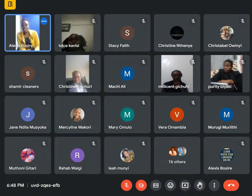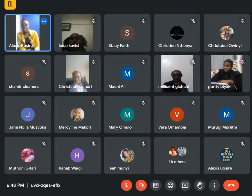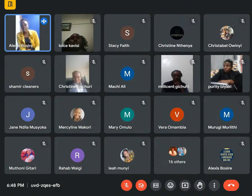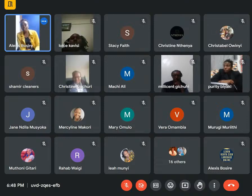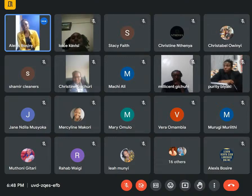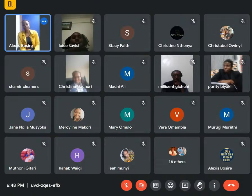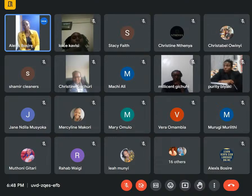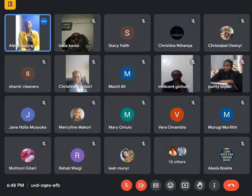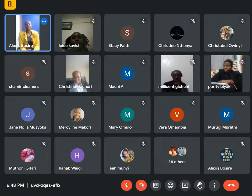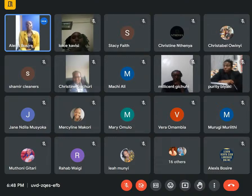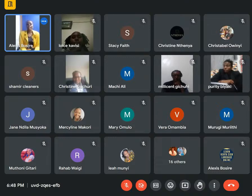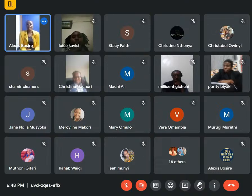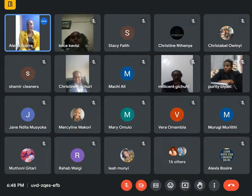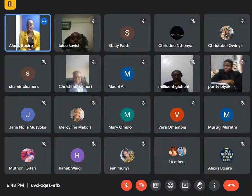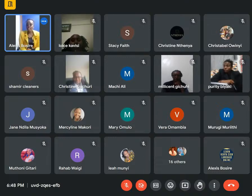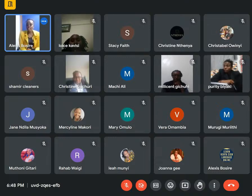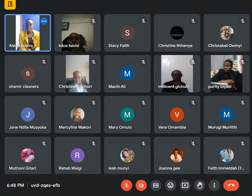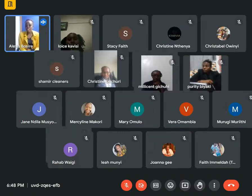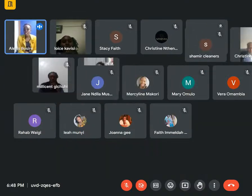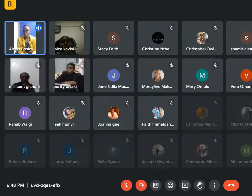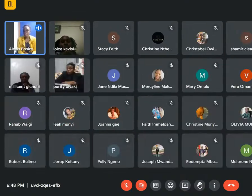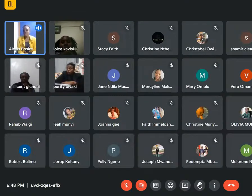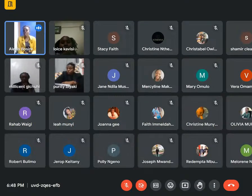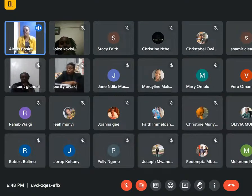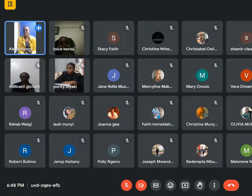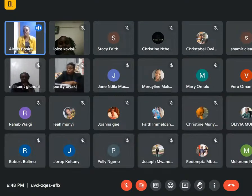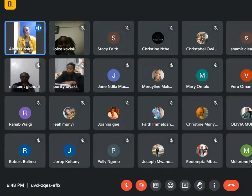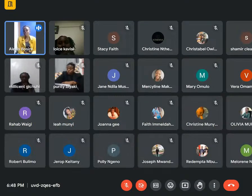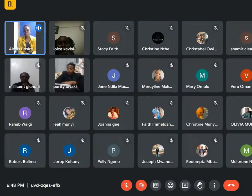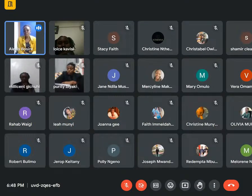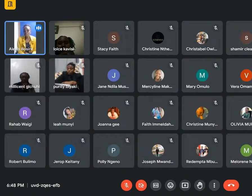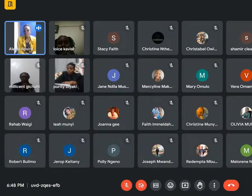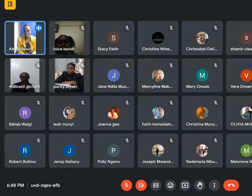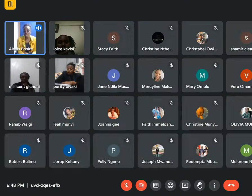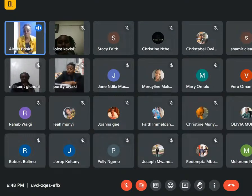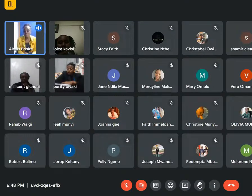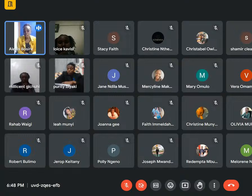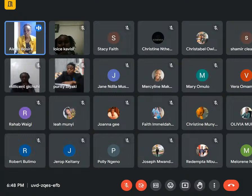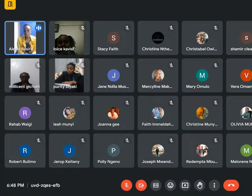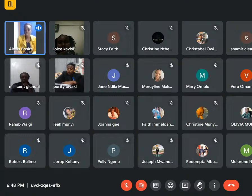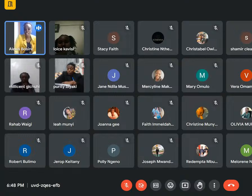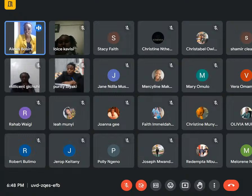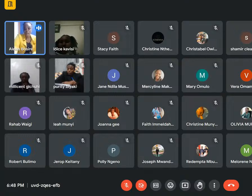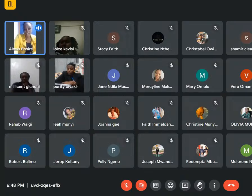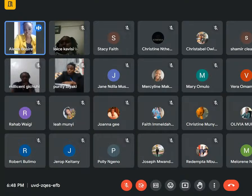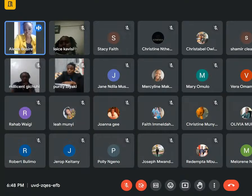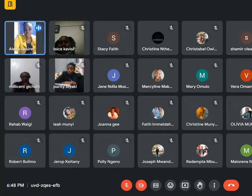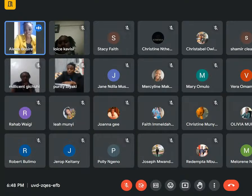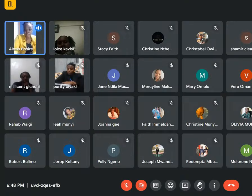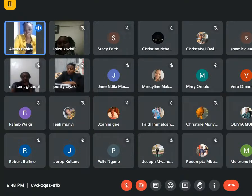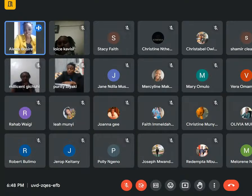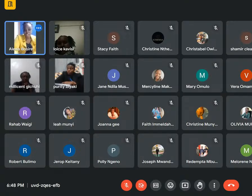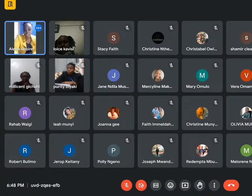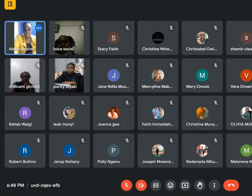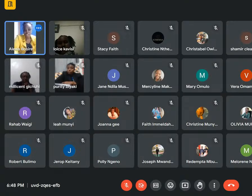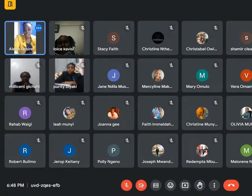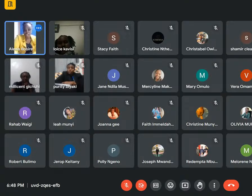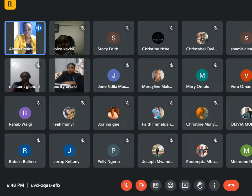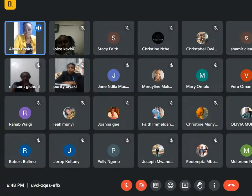Yeah. Yeah, and that's it for today. Thank you so much for your time. I don't know if there is anyone I've left out. There is